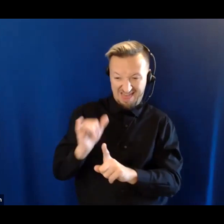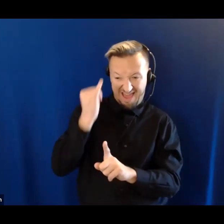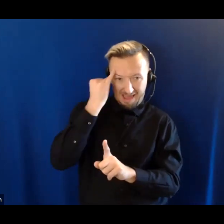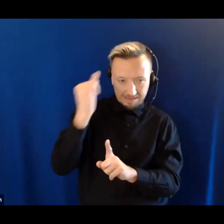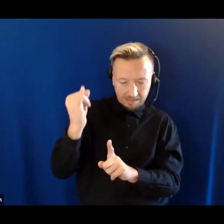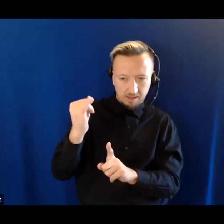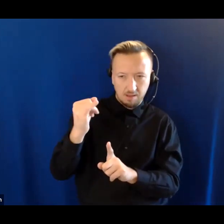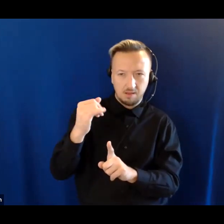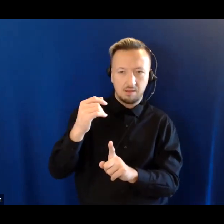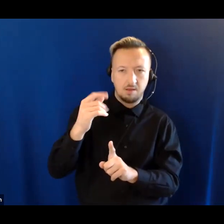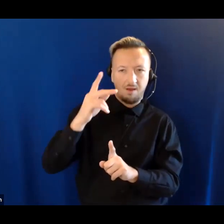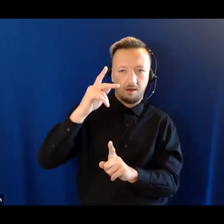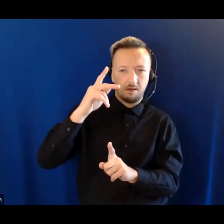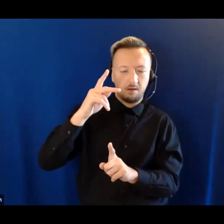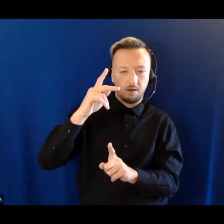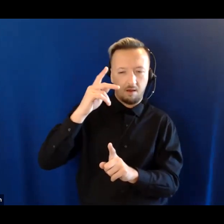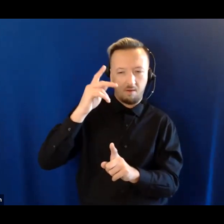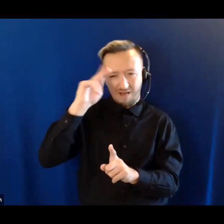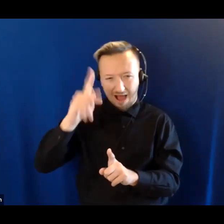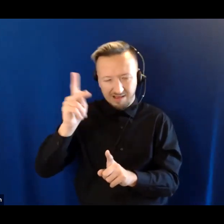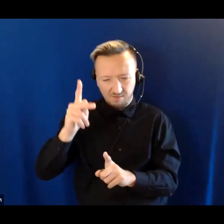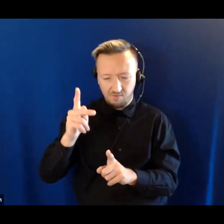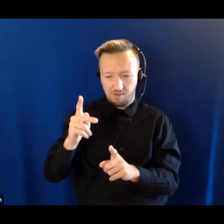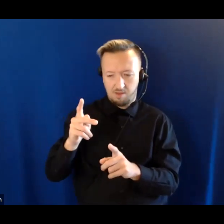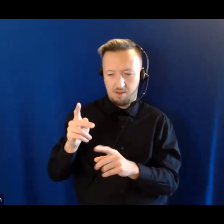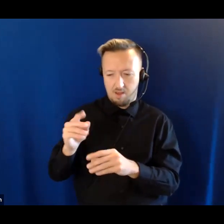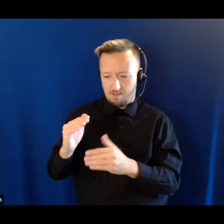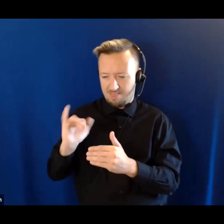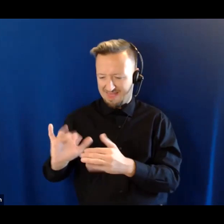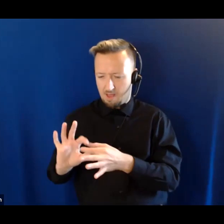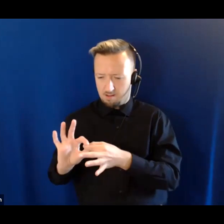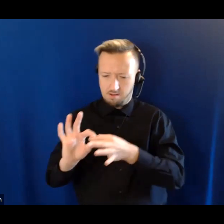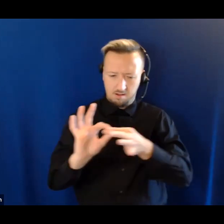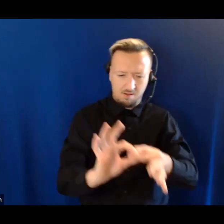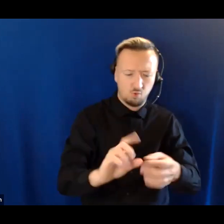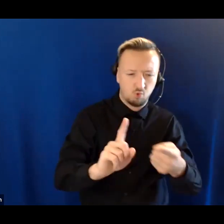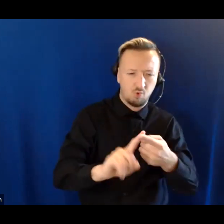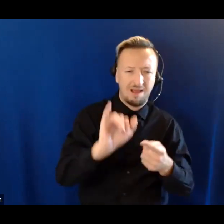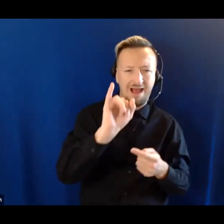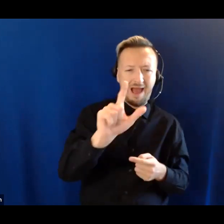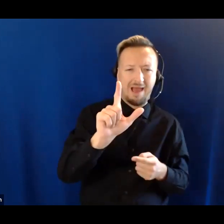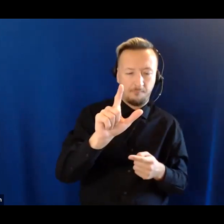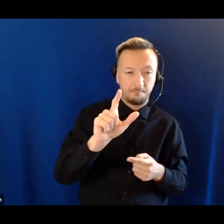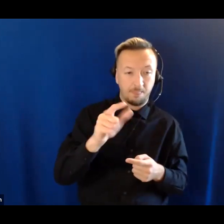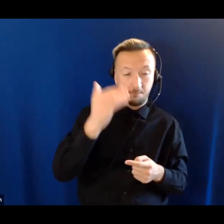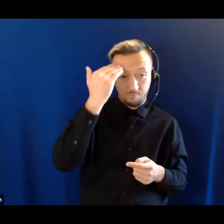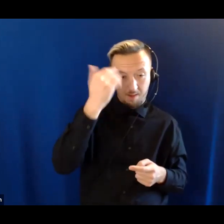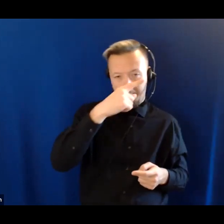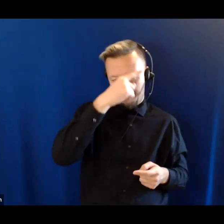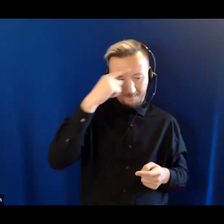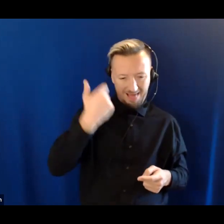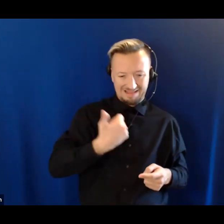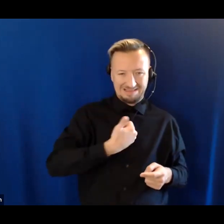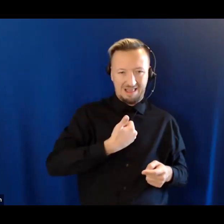and philosophies to other movements, namely the independent living movement, right? So we know that Black self-determination in the country